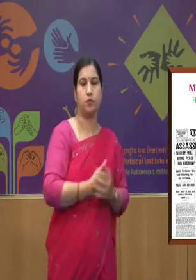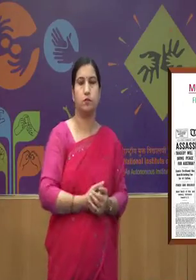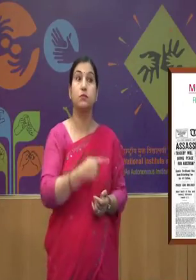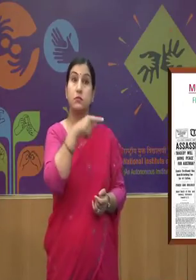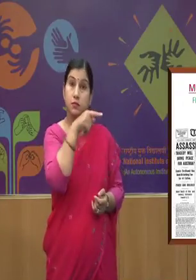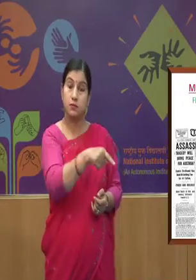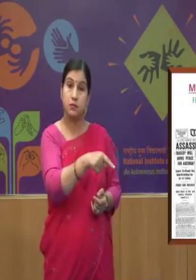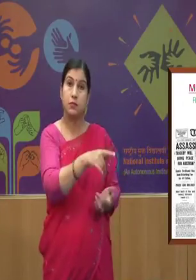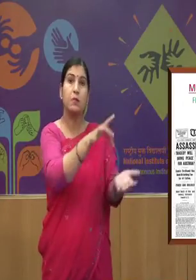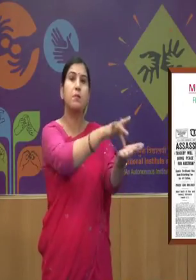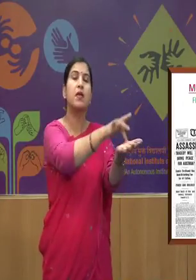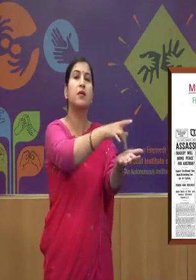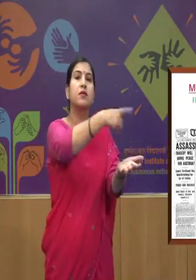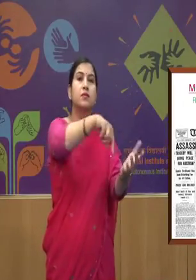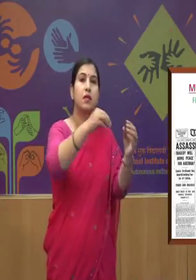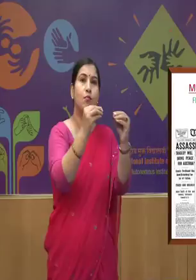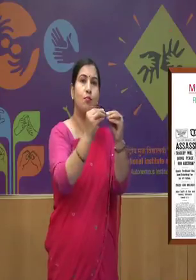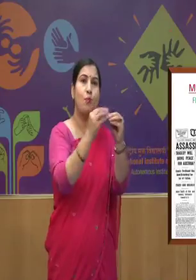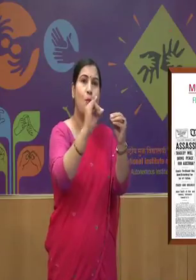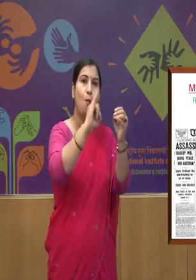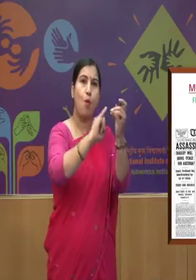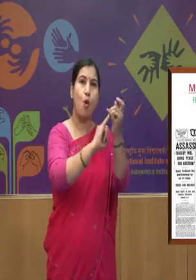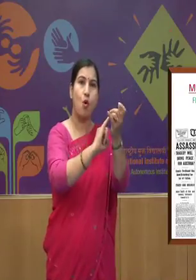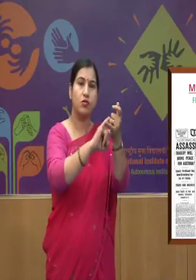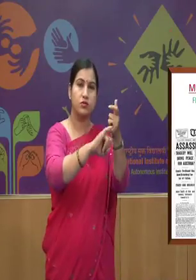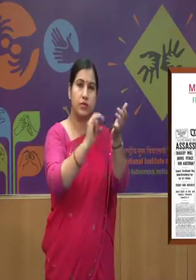which was capital of Bosnia.